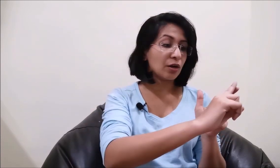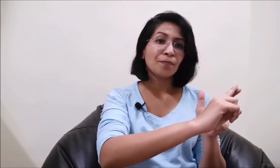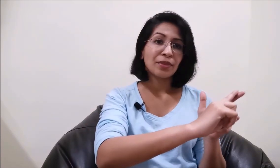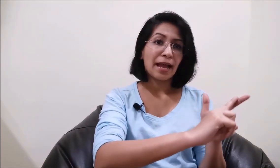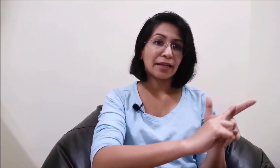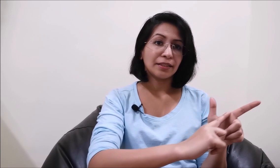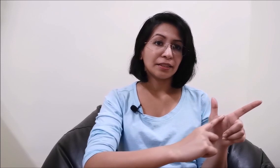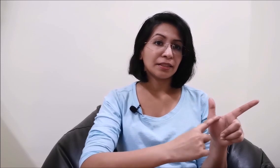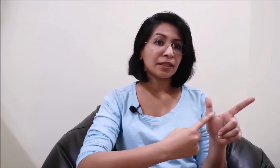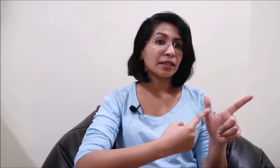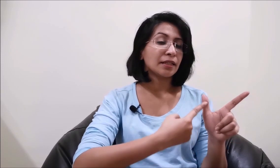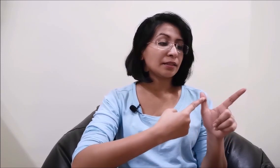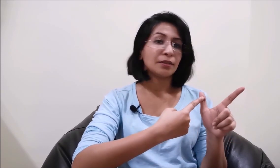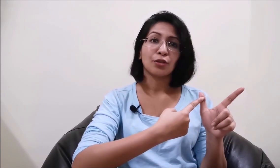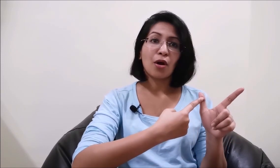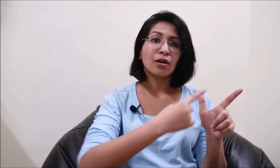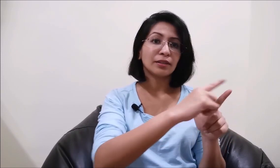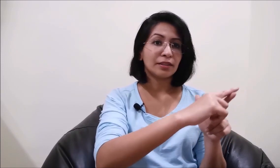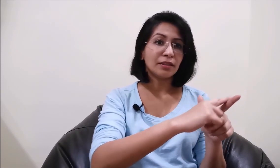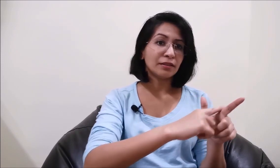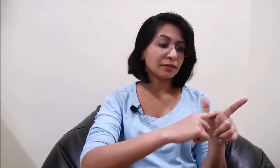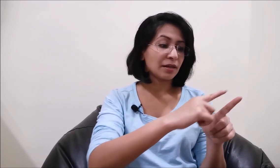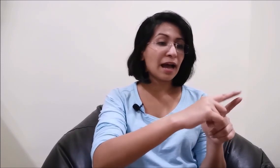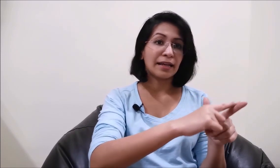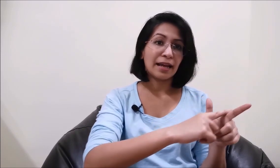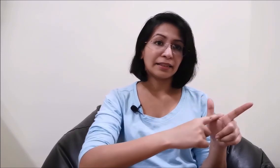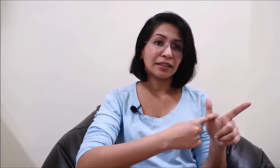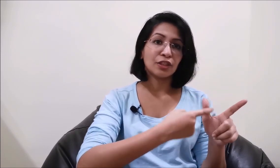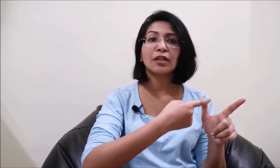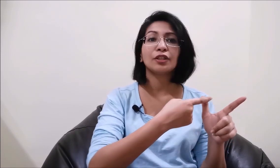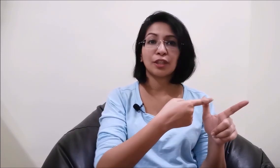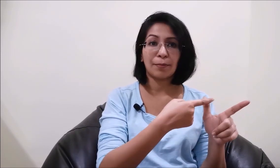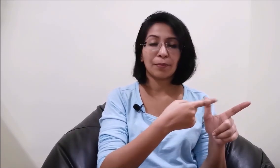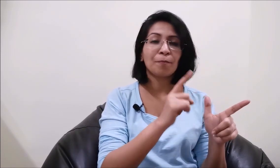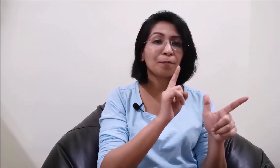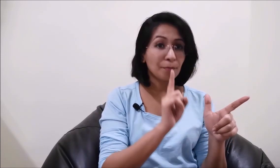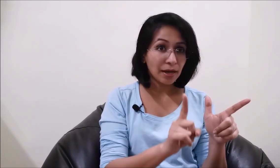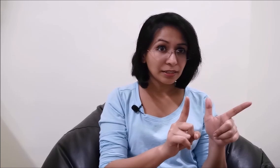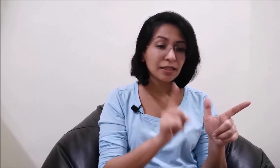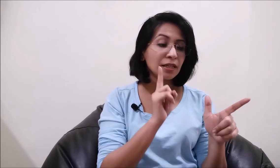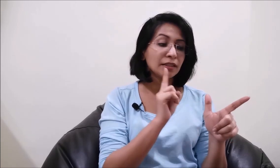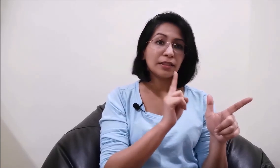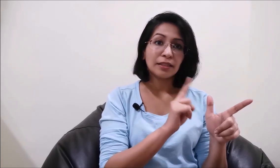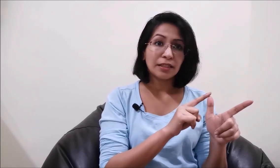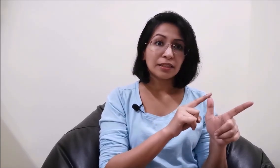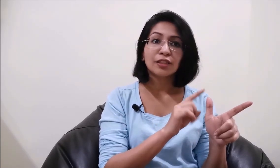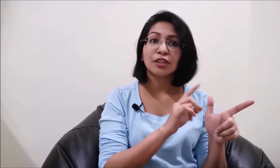finger and draw the highlight this shape. But this is just